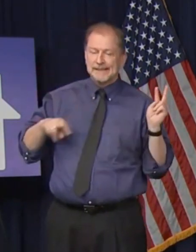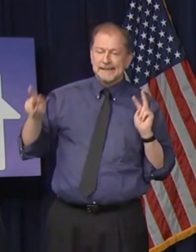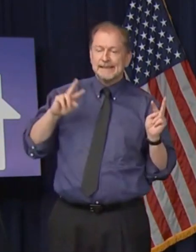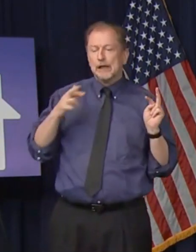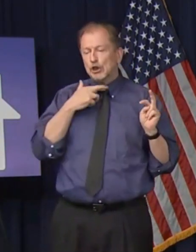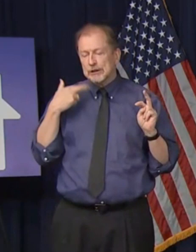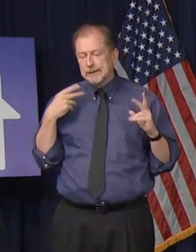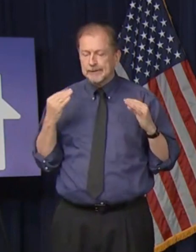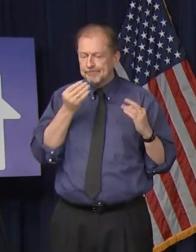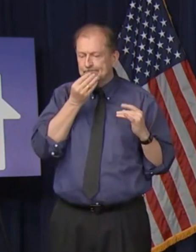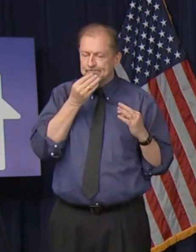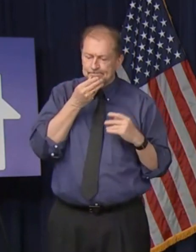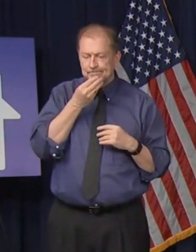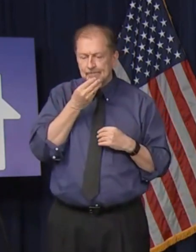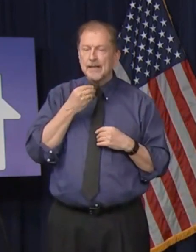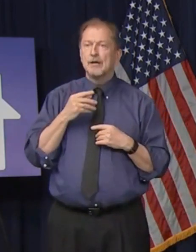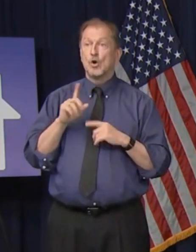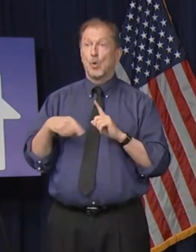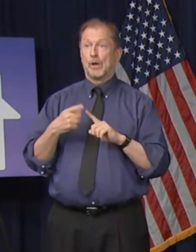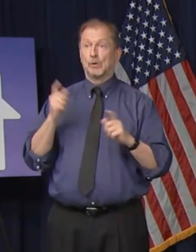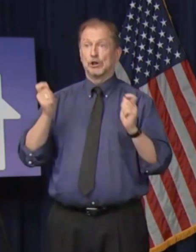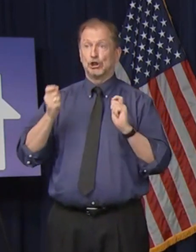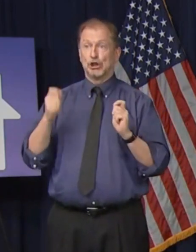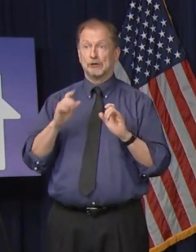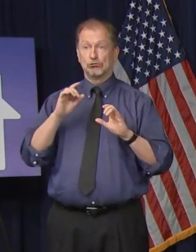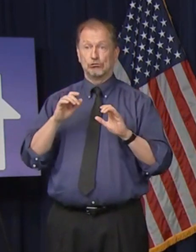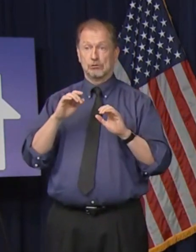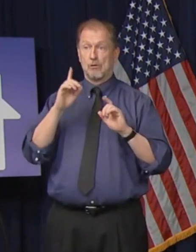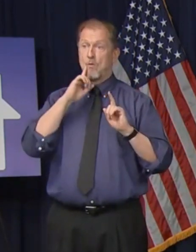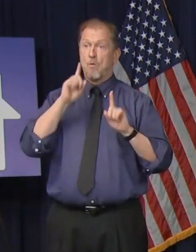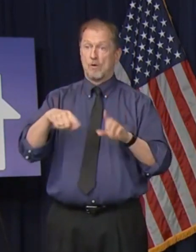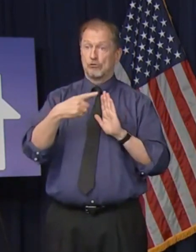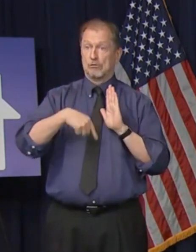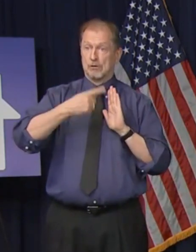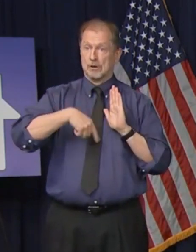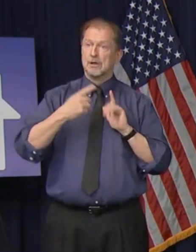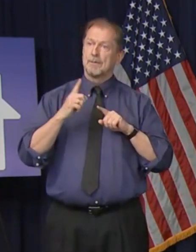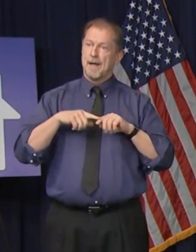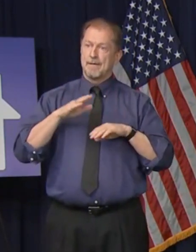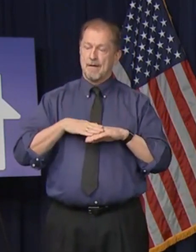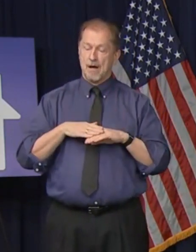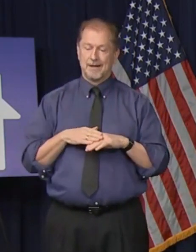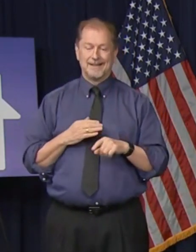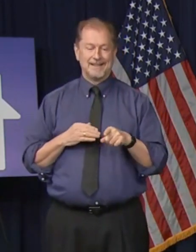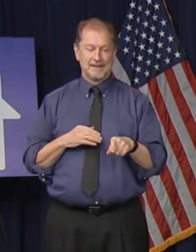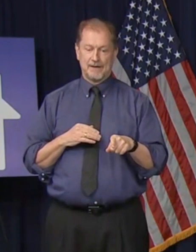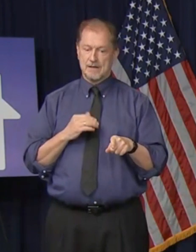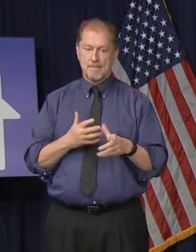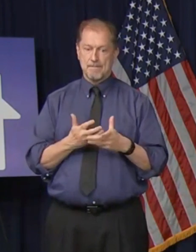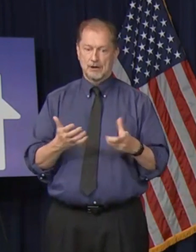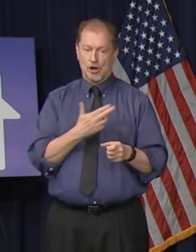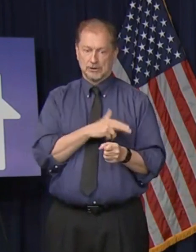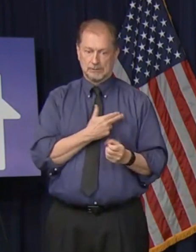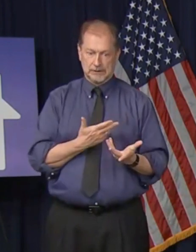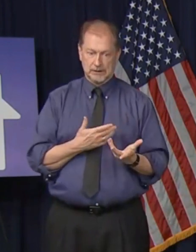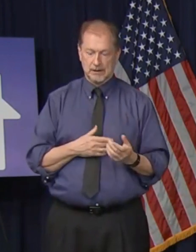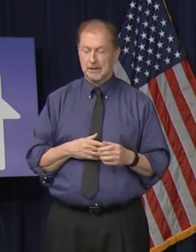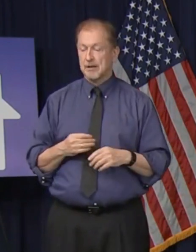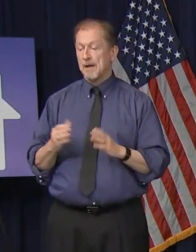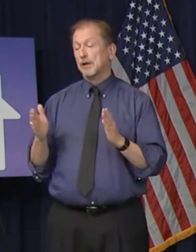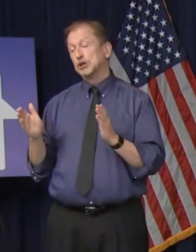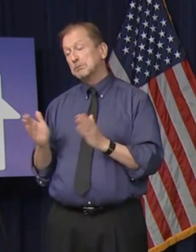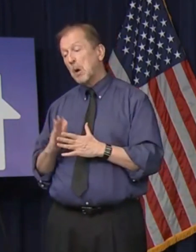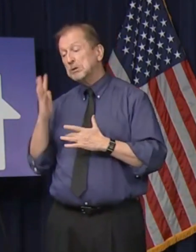we might think about changes that will be good for people who live in areas that don't have as virulent a